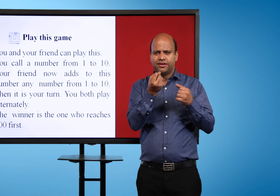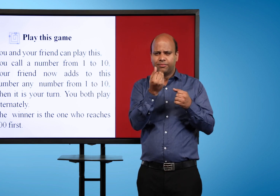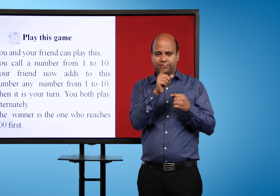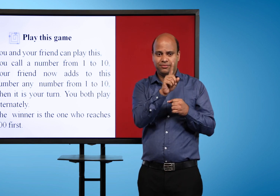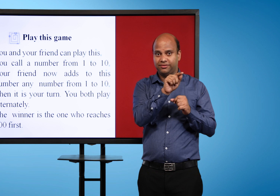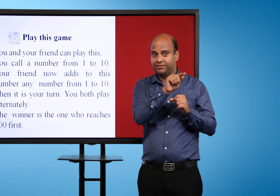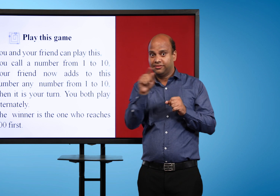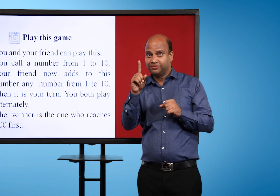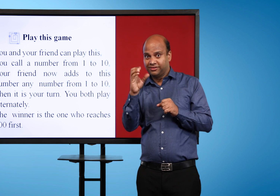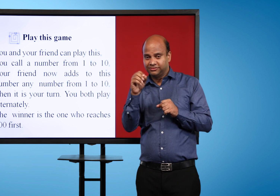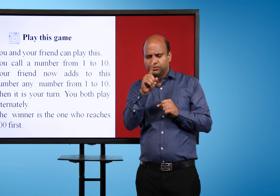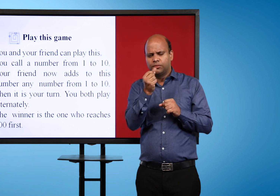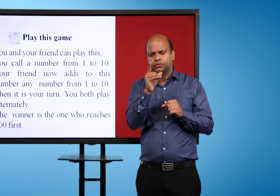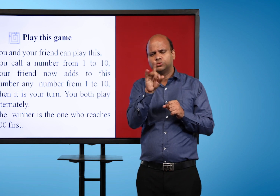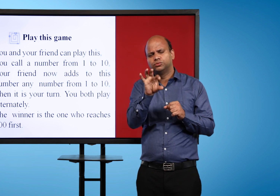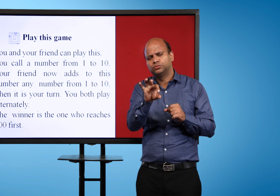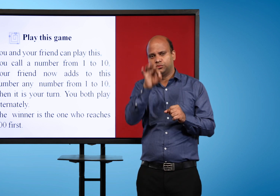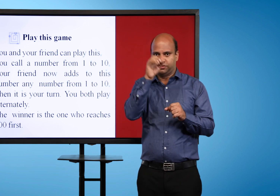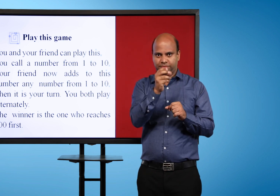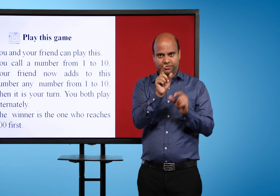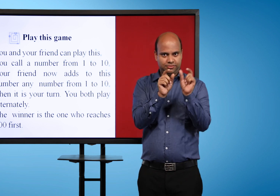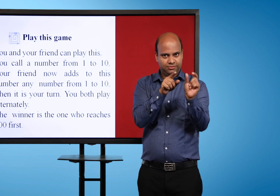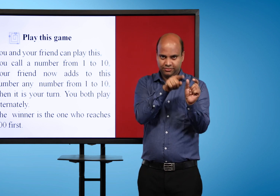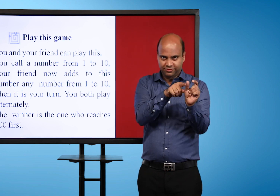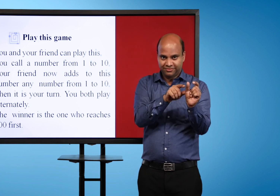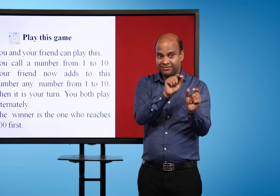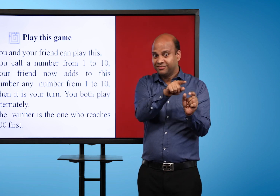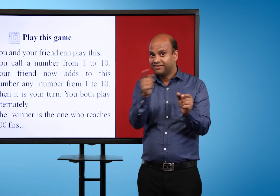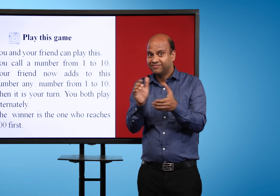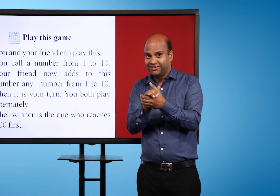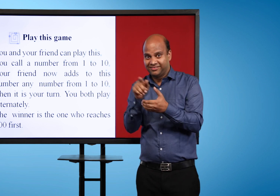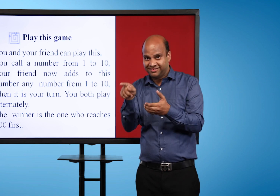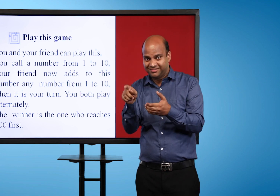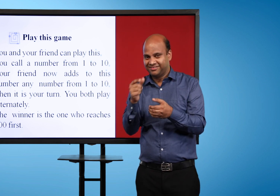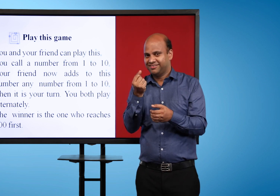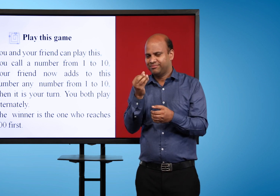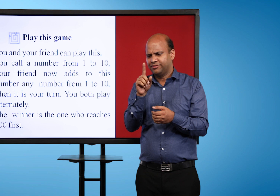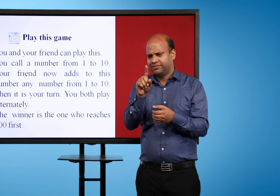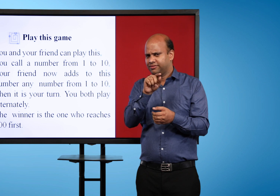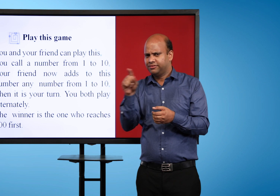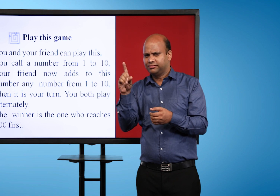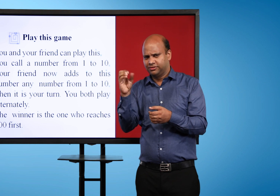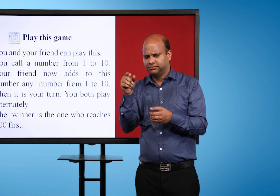from 1 to 10. Your friend now adds to this number any number from 1 to 10.